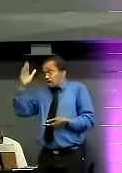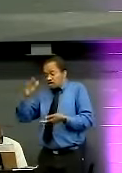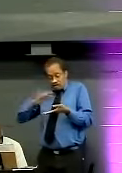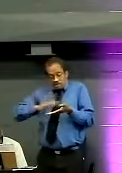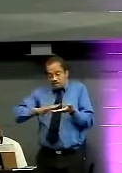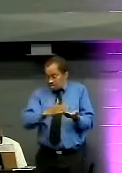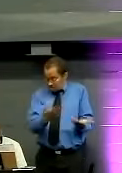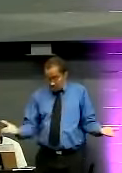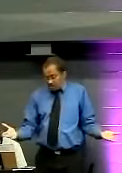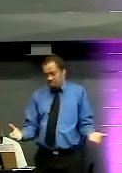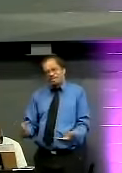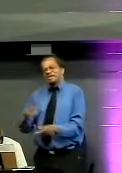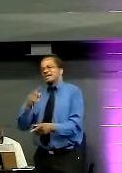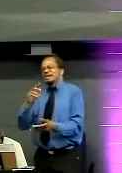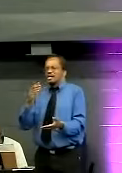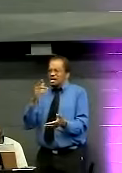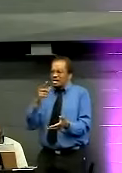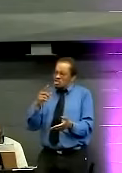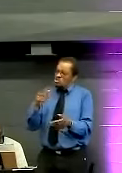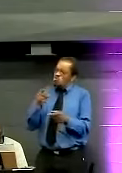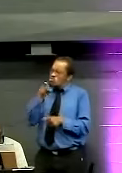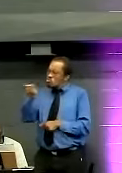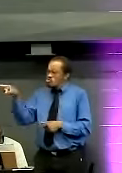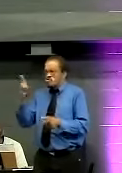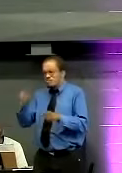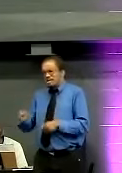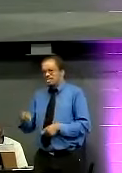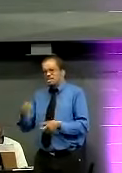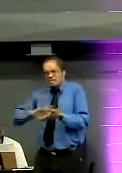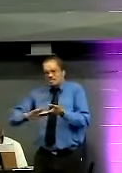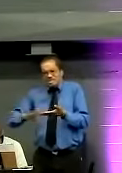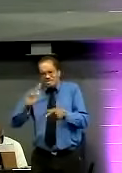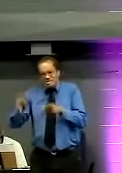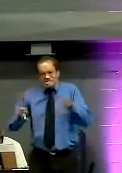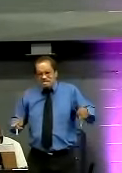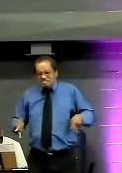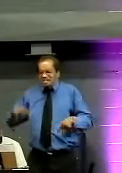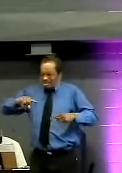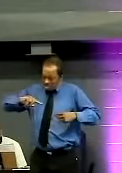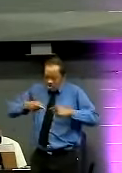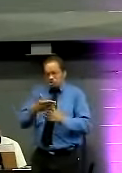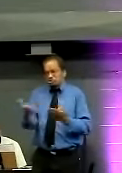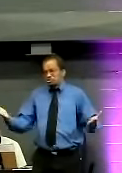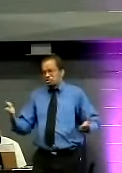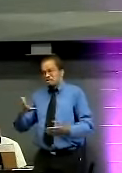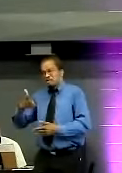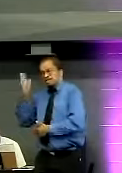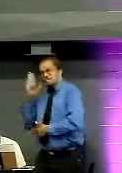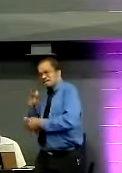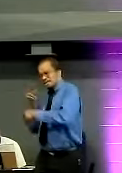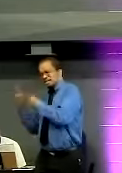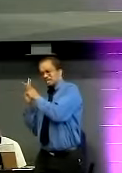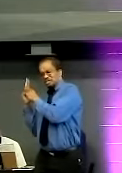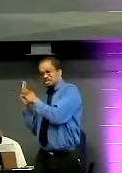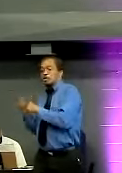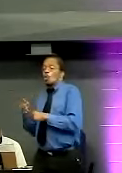sometimes you just got to forgive them who hurt you in the past, right? Some of you right now just need to do one sweep of I forgive